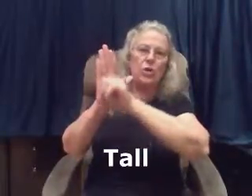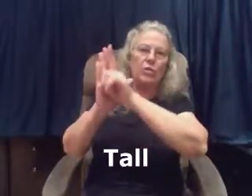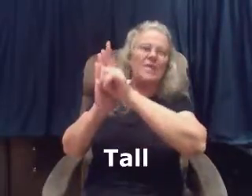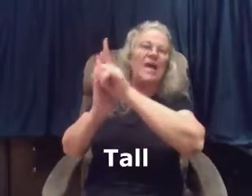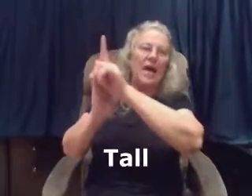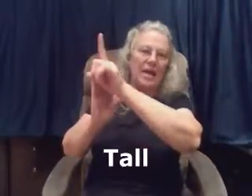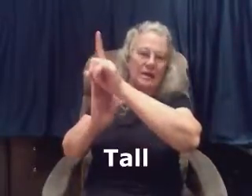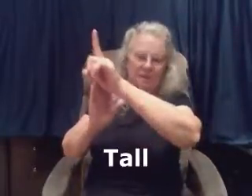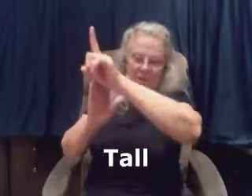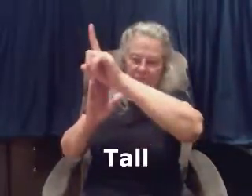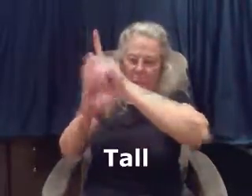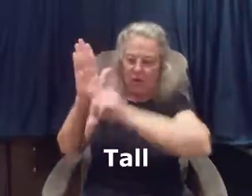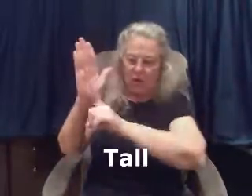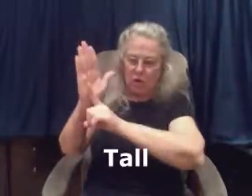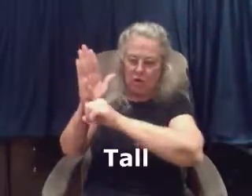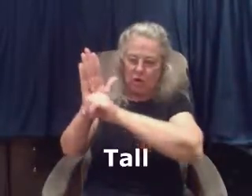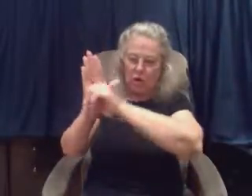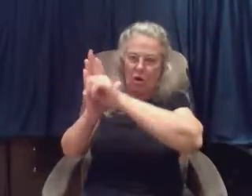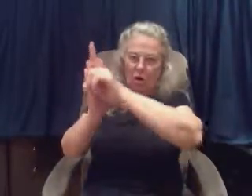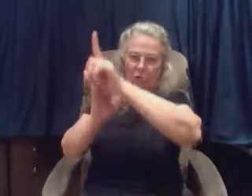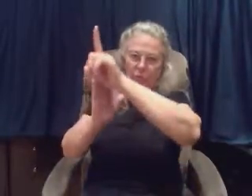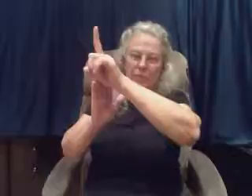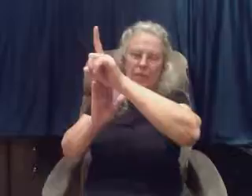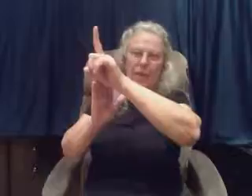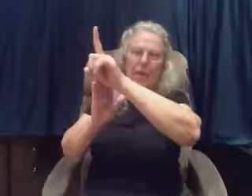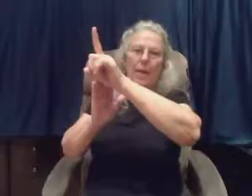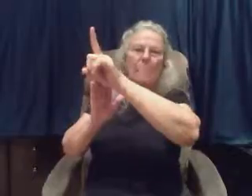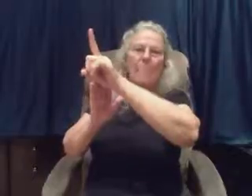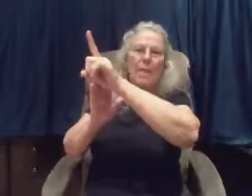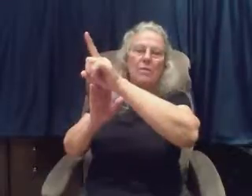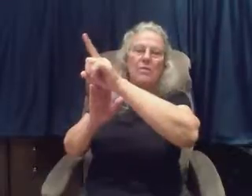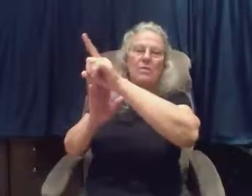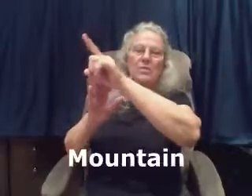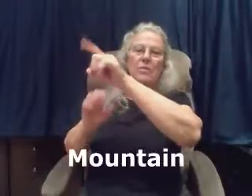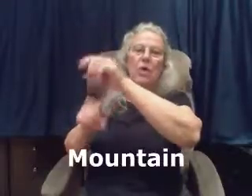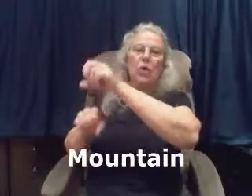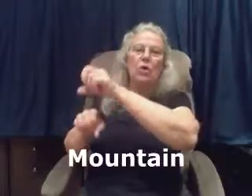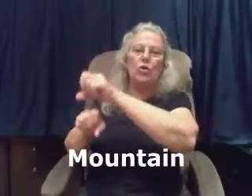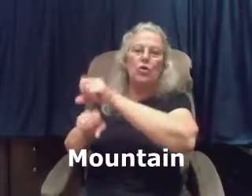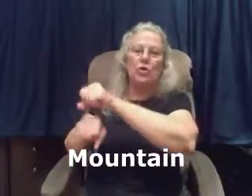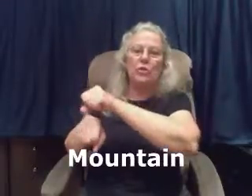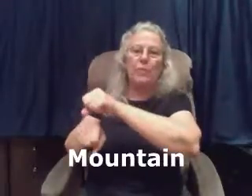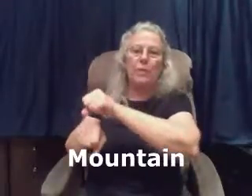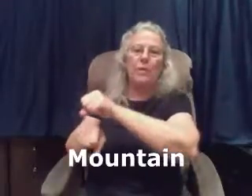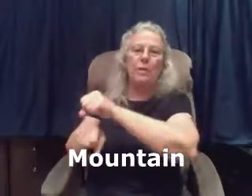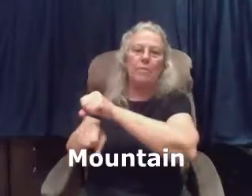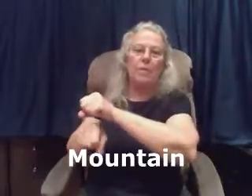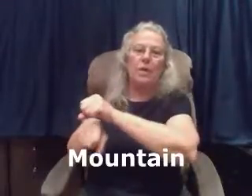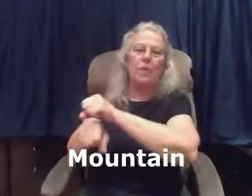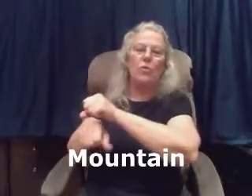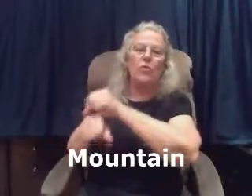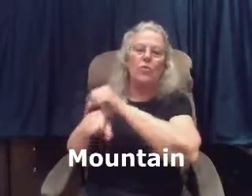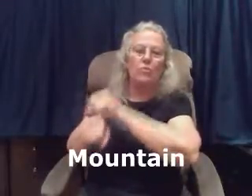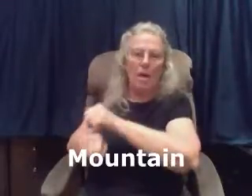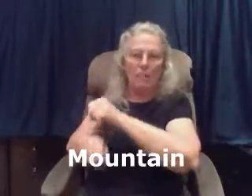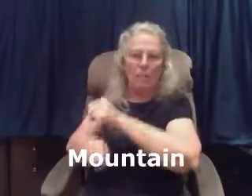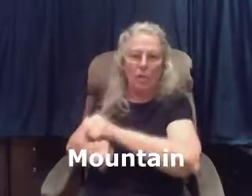there's height there. Tall. Mountains, you're going to begin with the rock